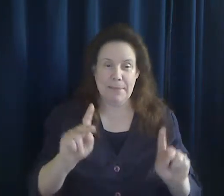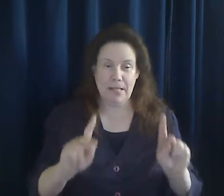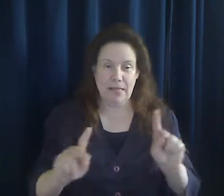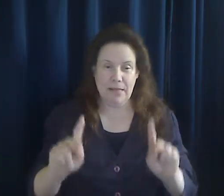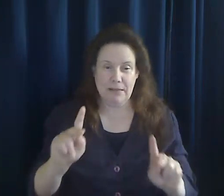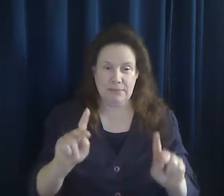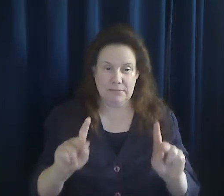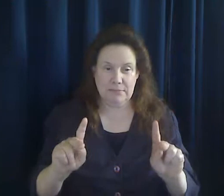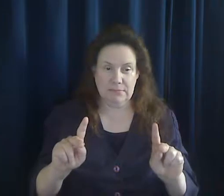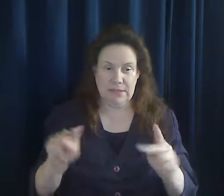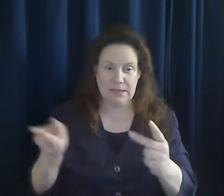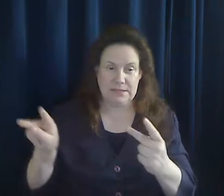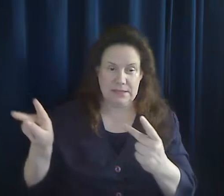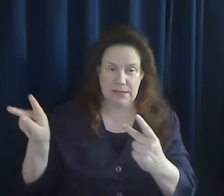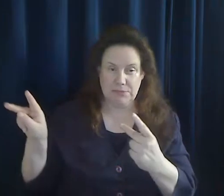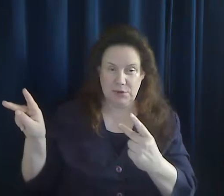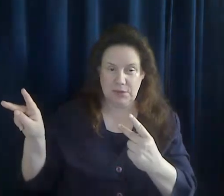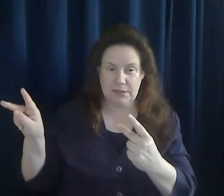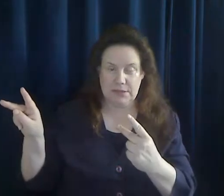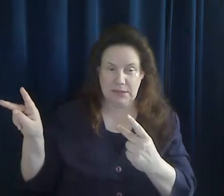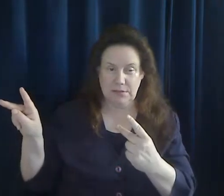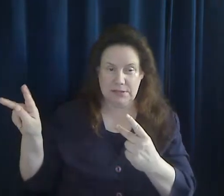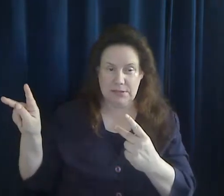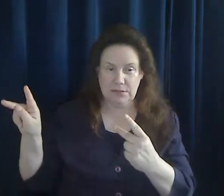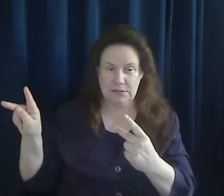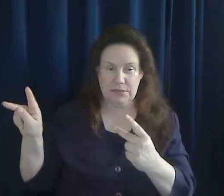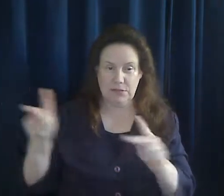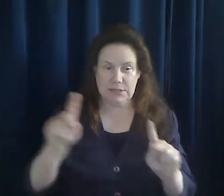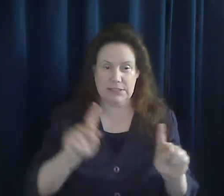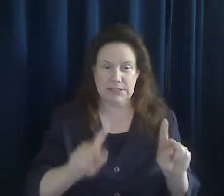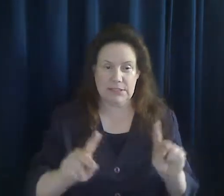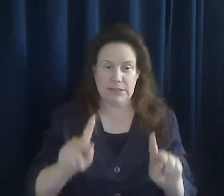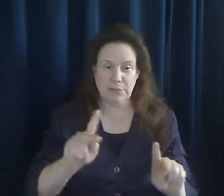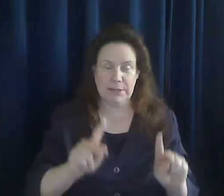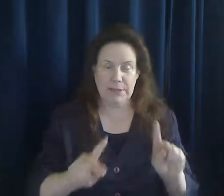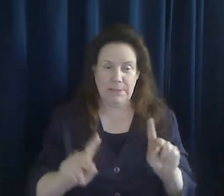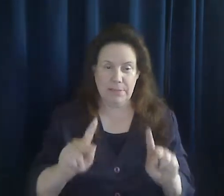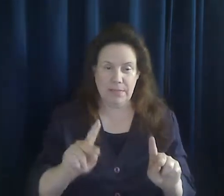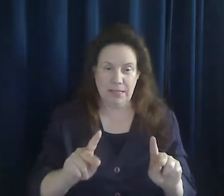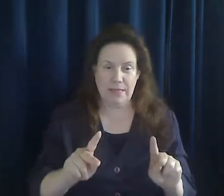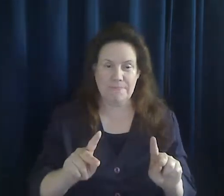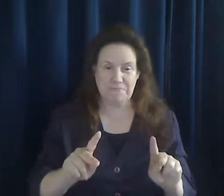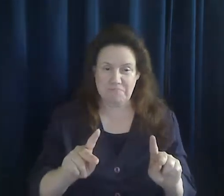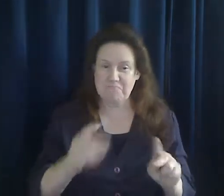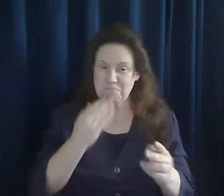People. Again, I'm showing you that sideways so you can see it's the letter P, people.